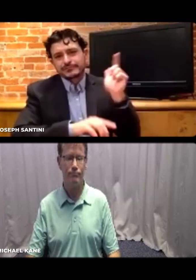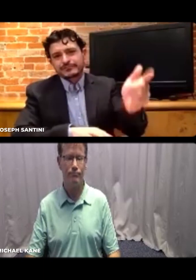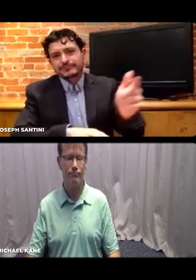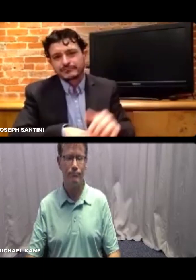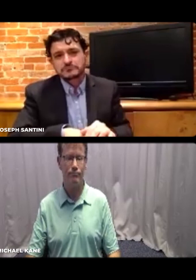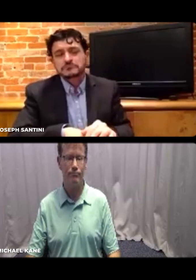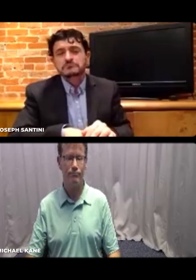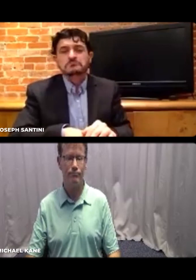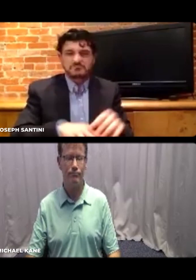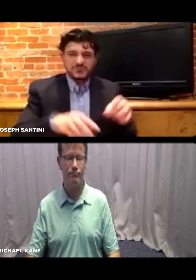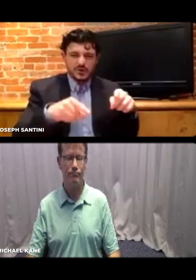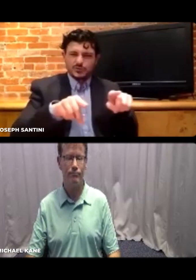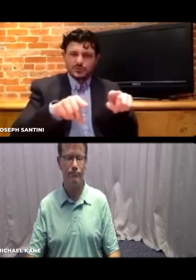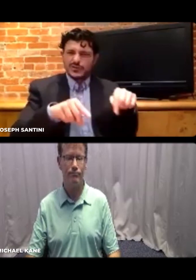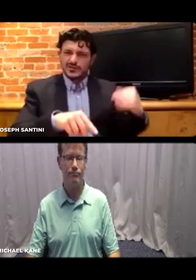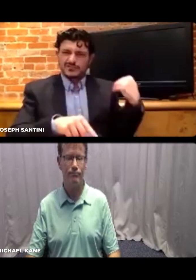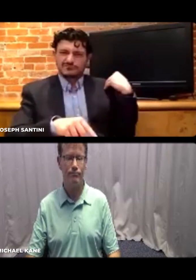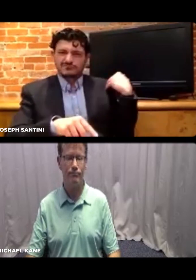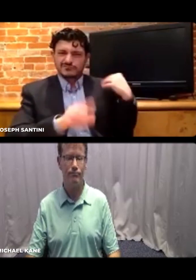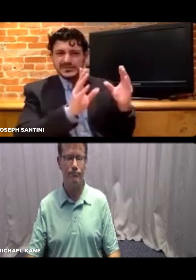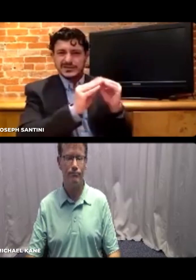date.